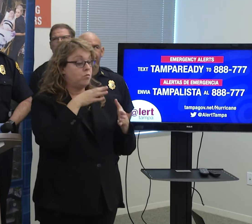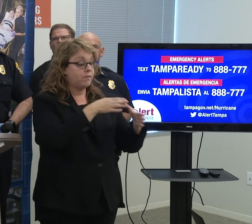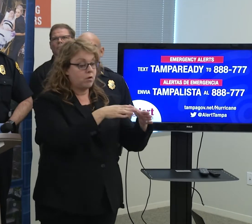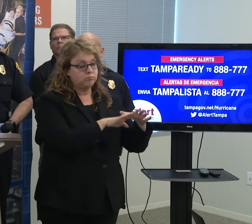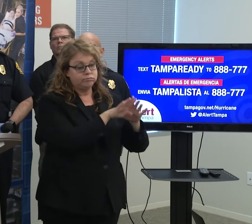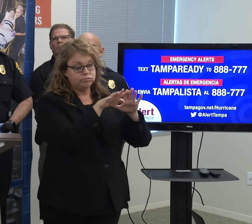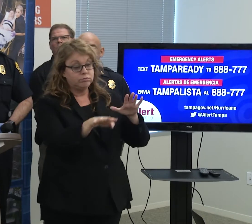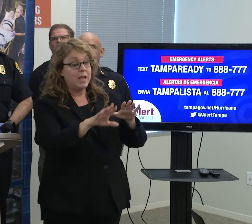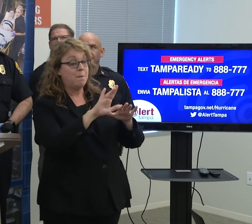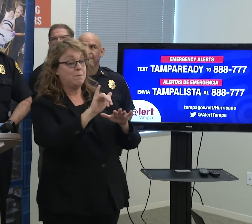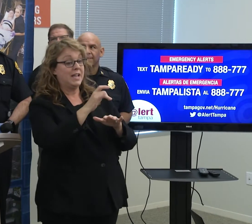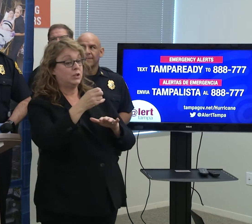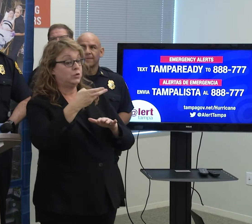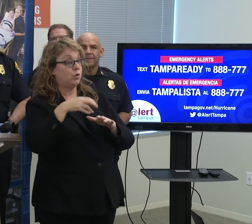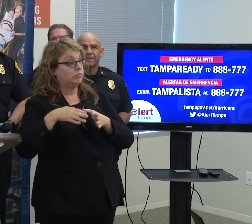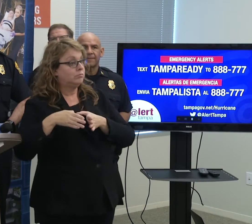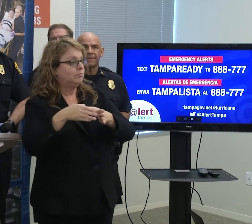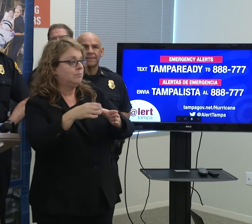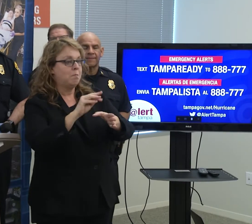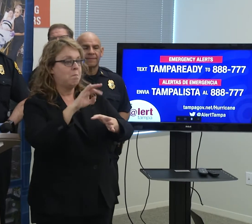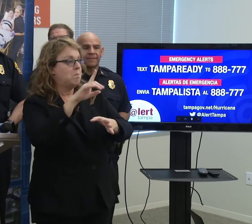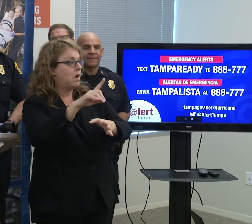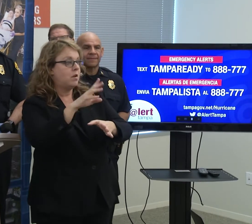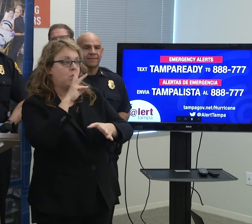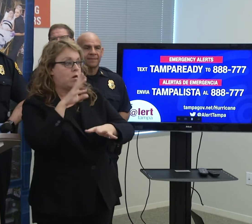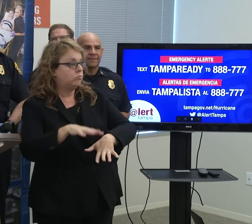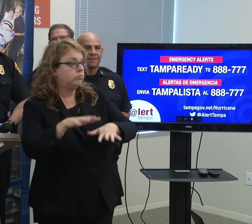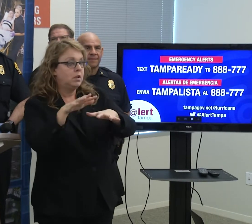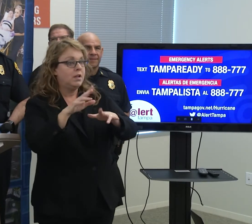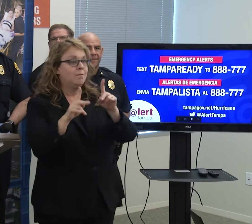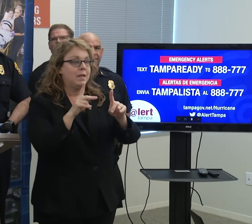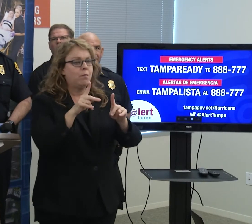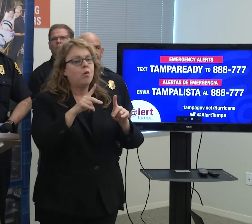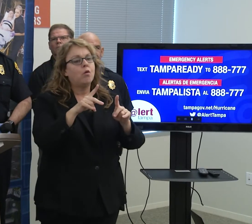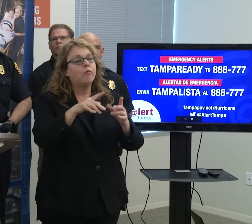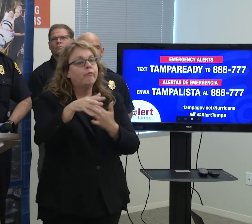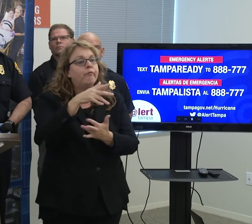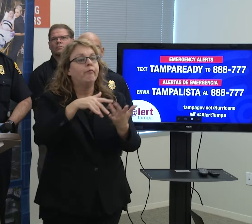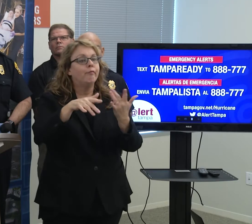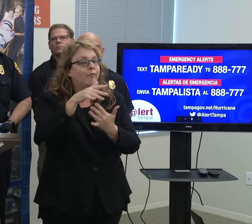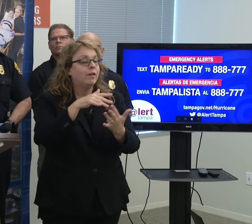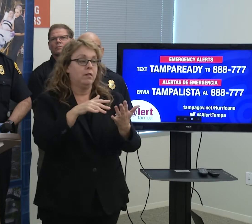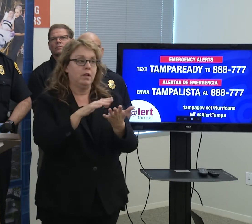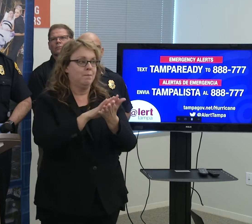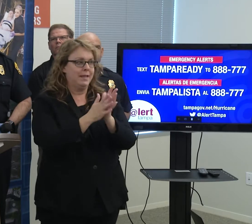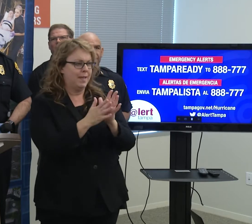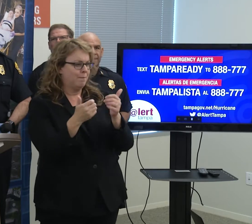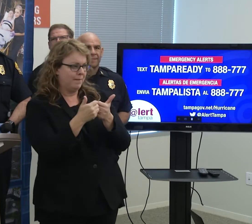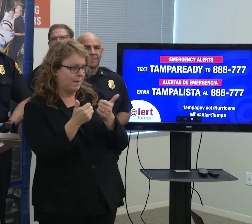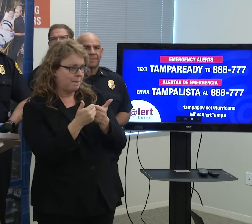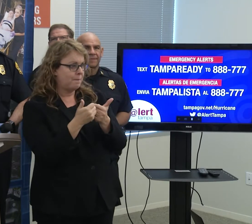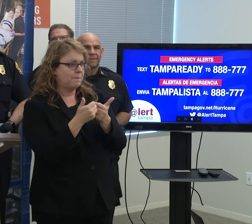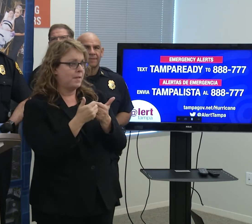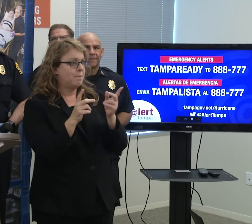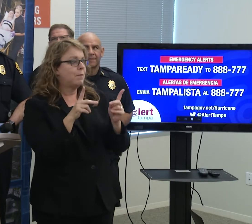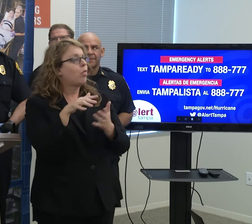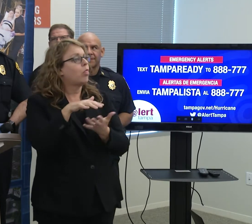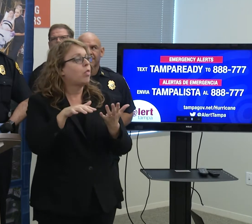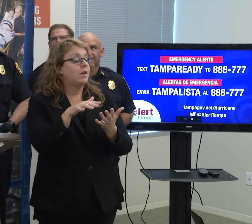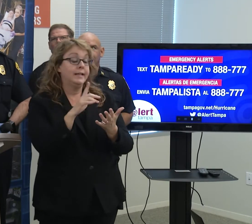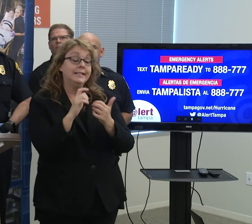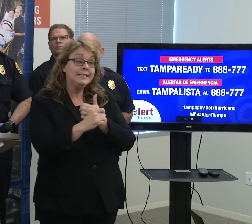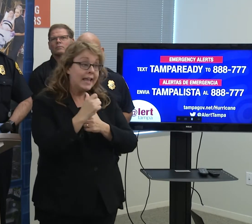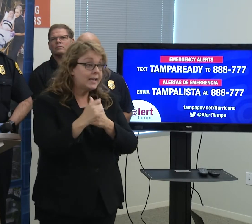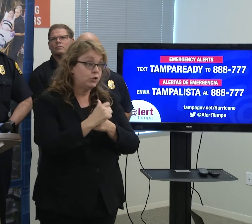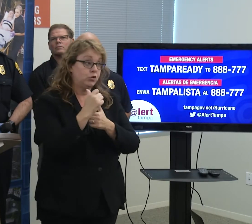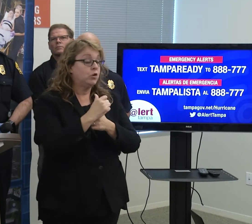was nothing but mud. And people were out there congregating, and it turned into a bit of a game. And they don't understand the